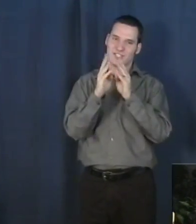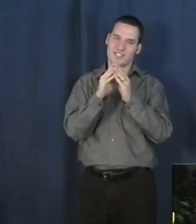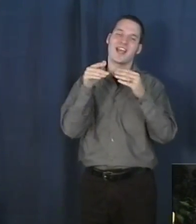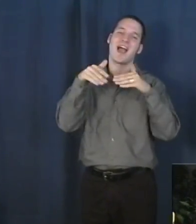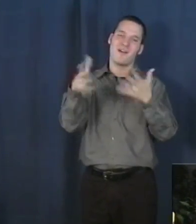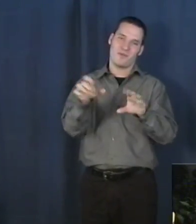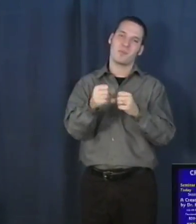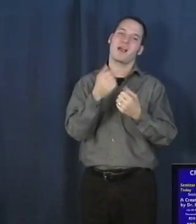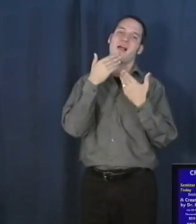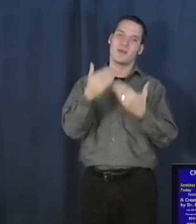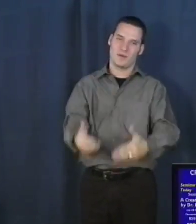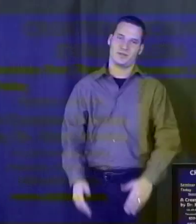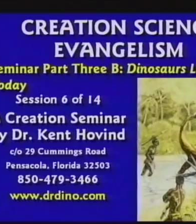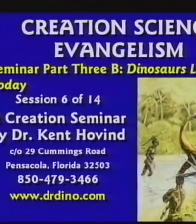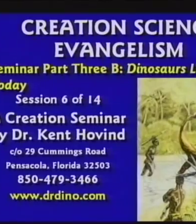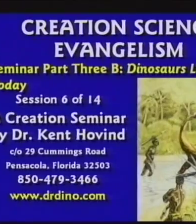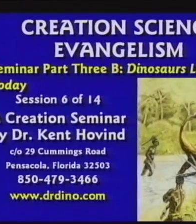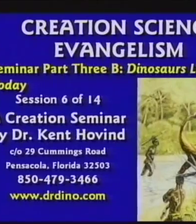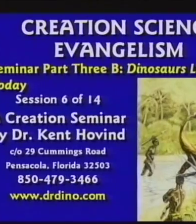session after the break. Thank you.